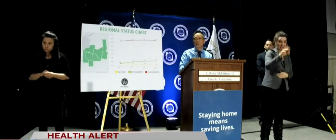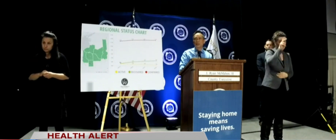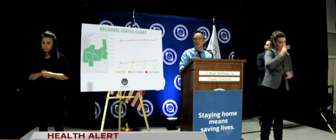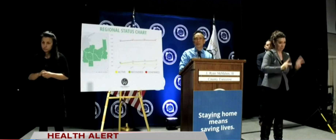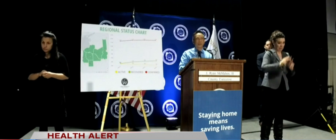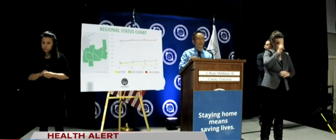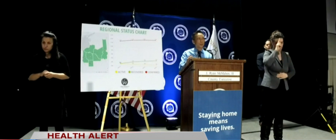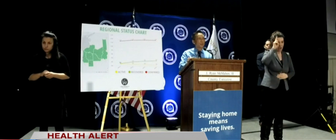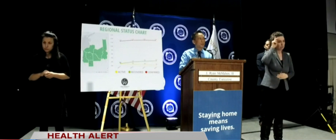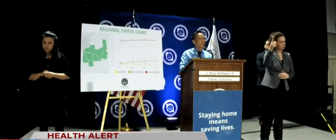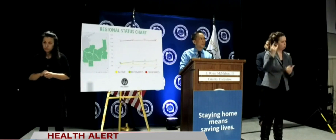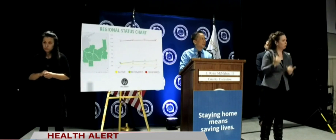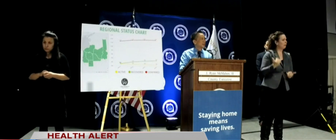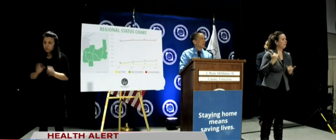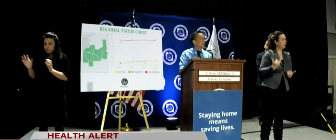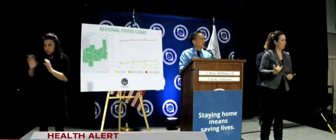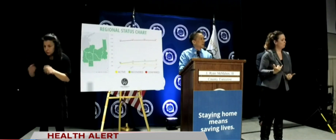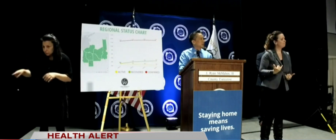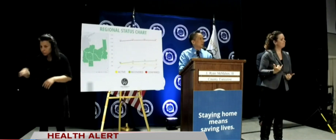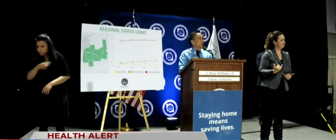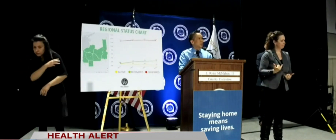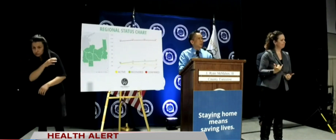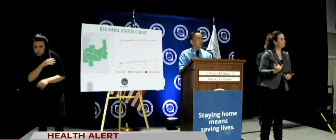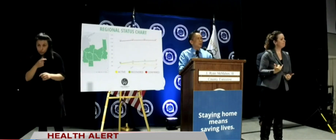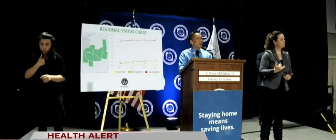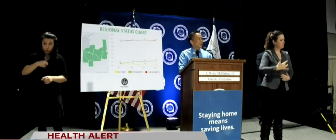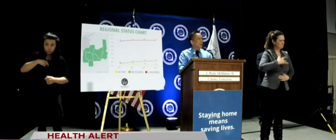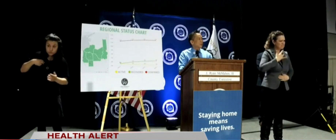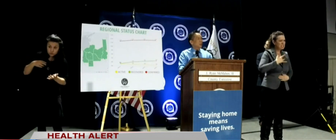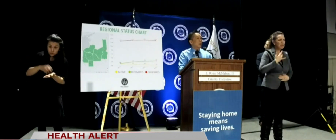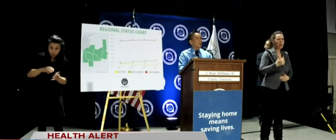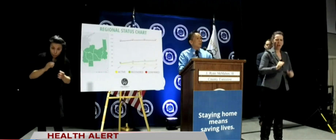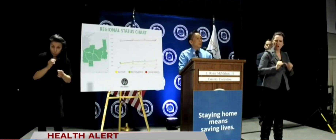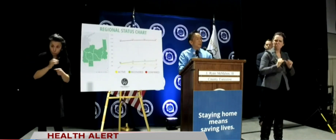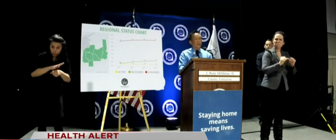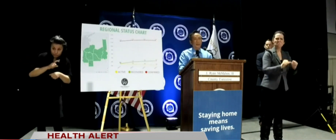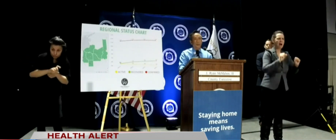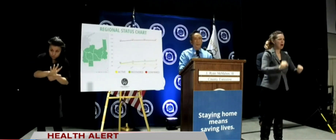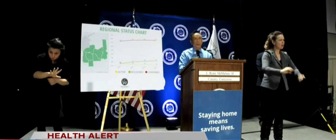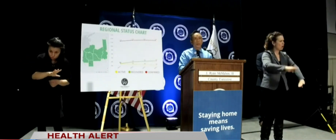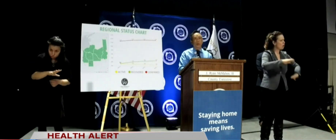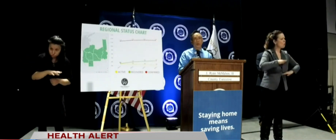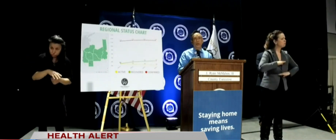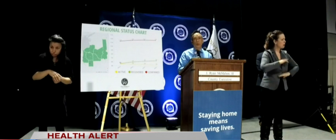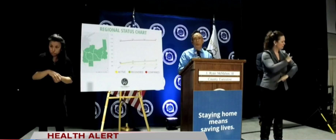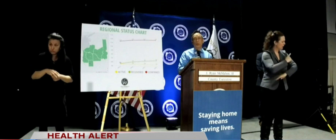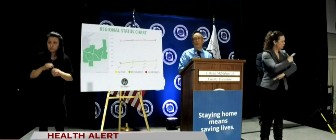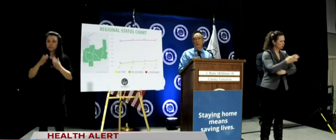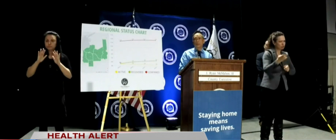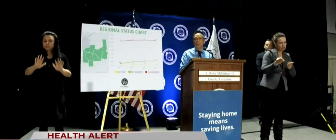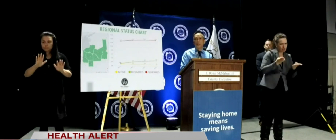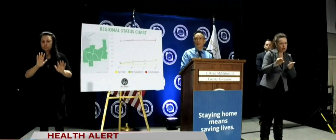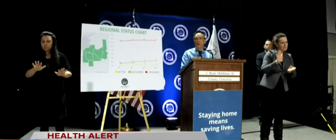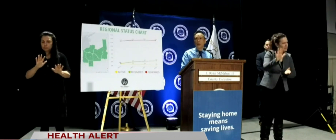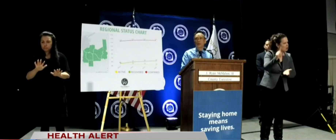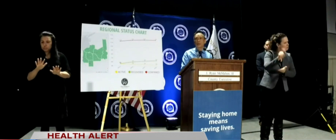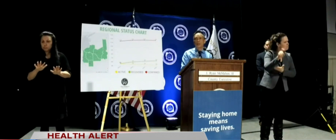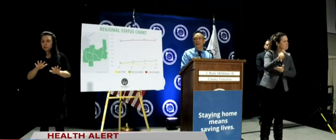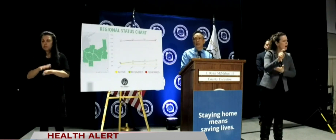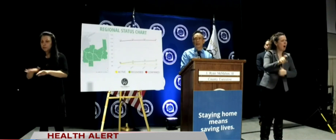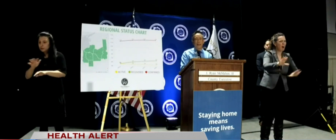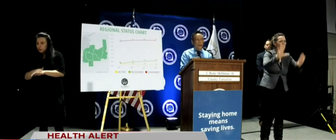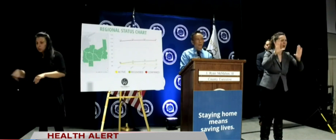COVID-19 patients and contribute to our community. And very grateful that we've been able to coordinate well with Upstate,